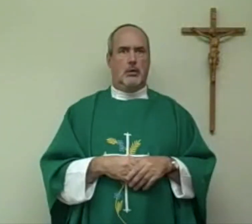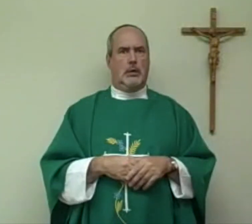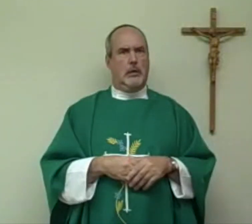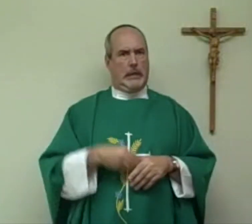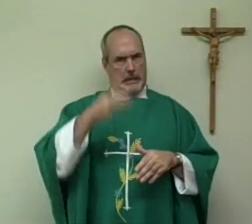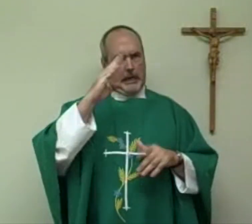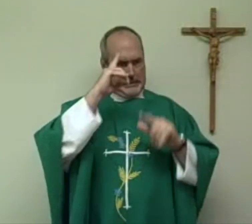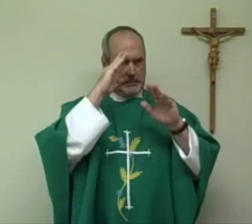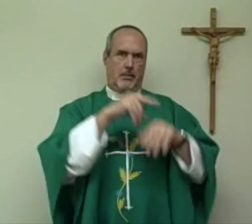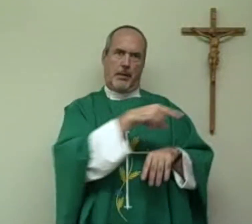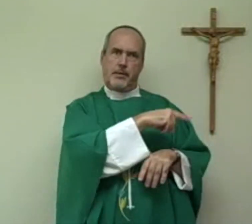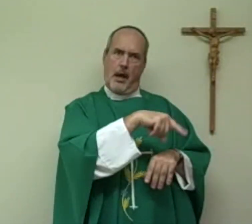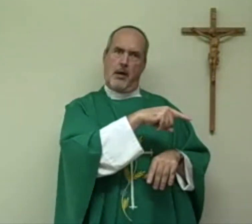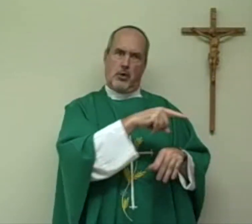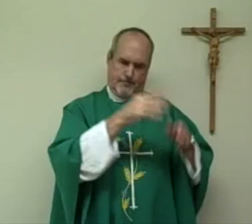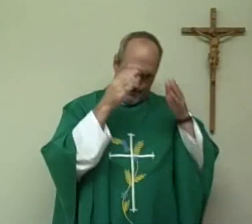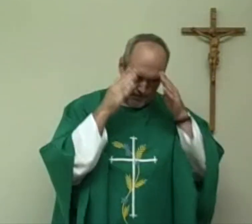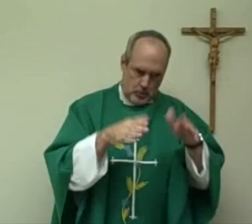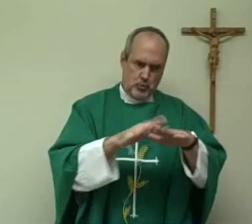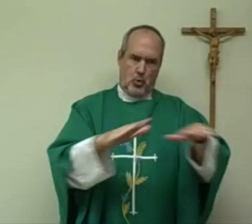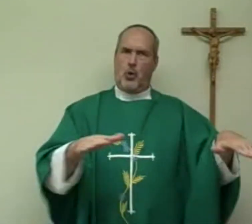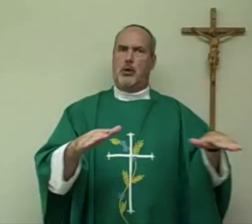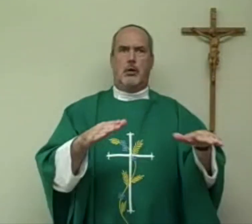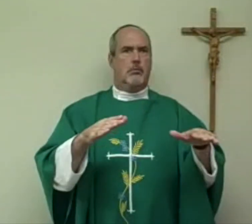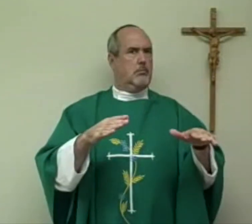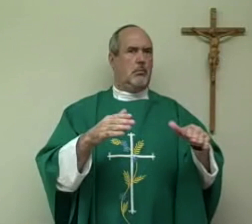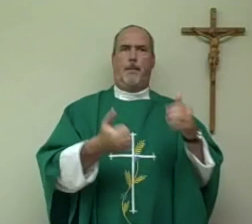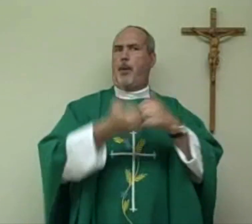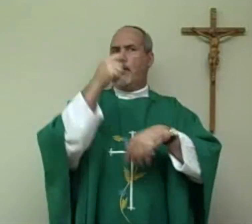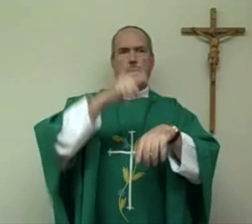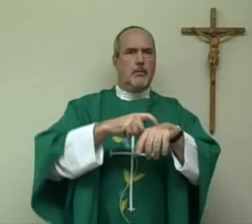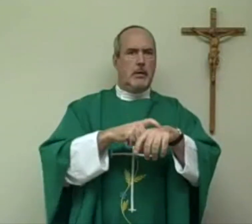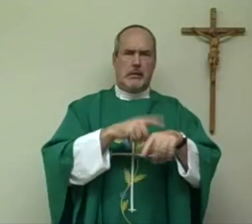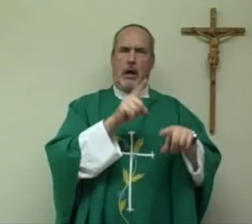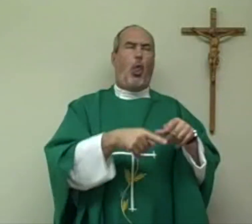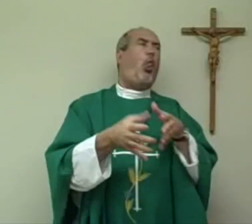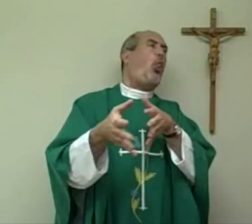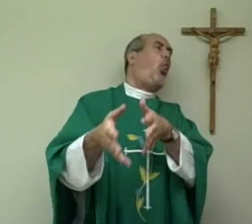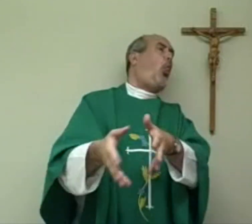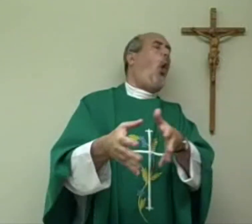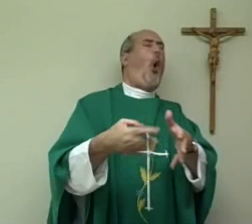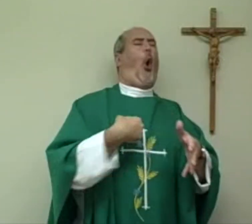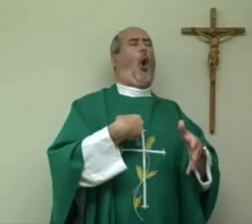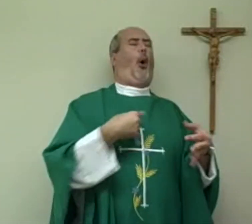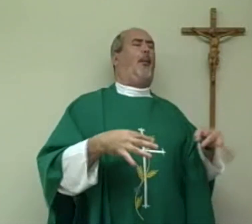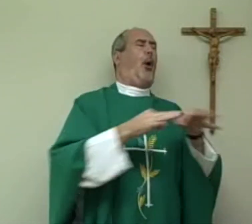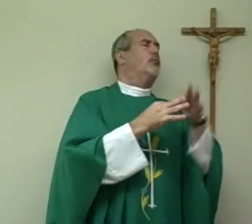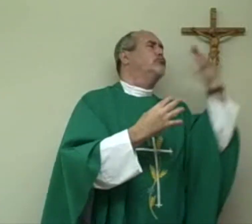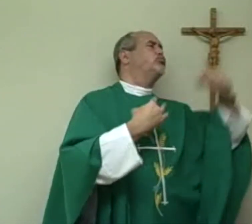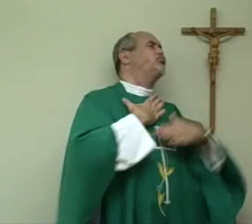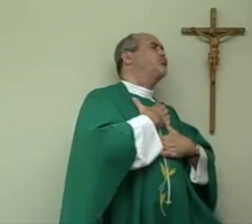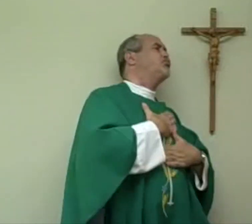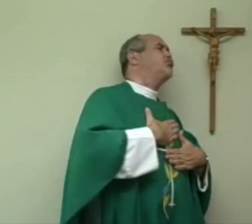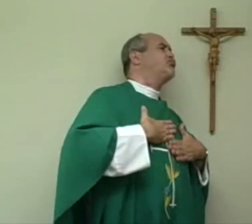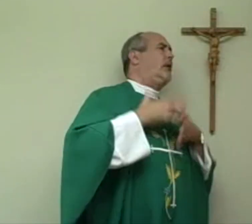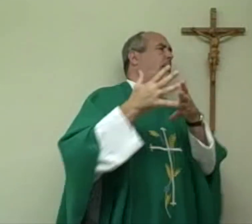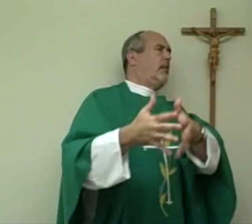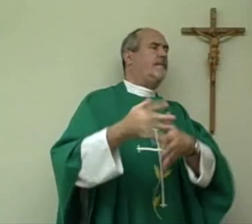vocation, raising children, and God expects parents to focus on their children and give it their all, not to ignore them and go out and